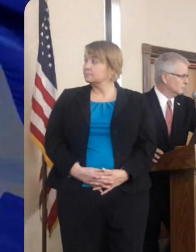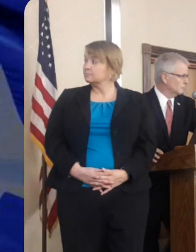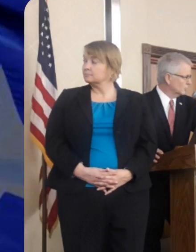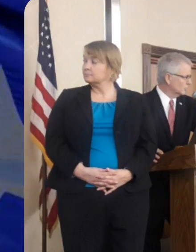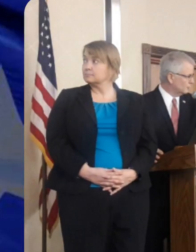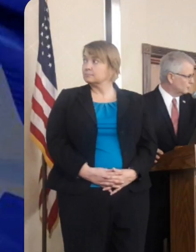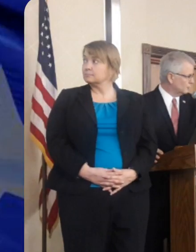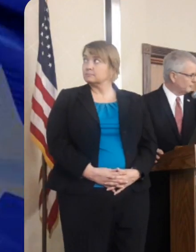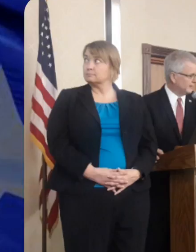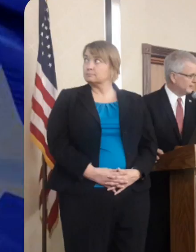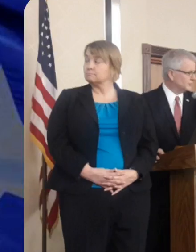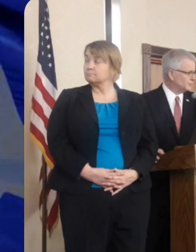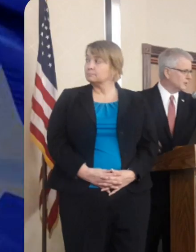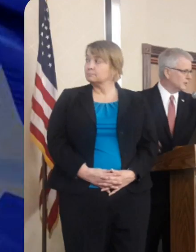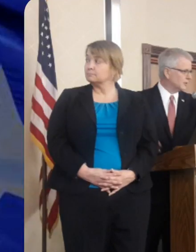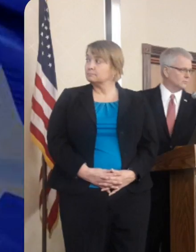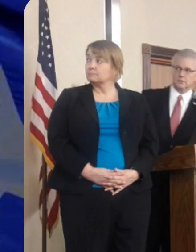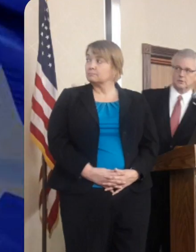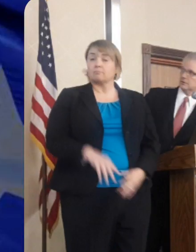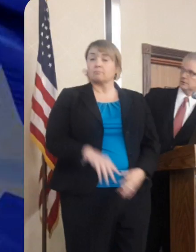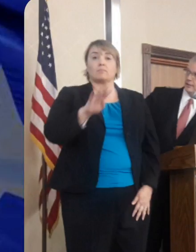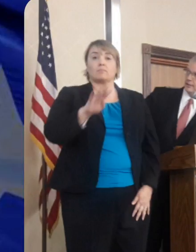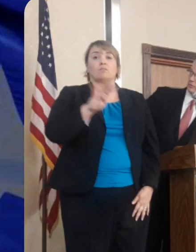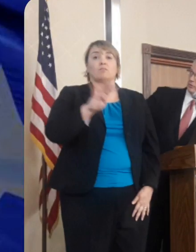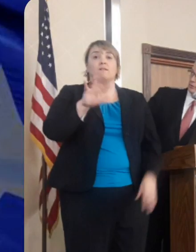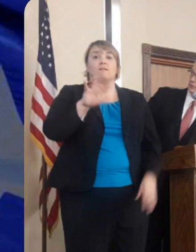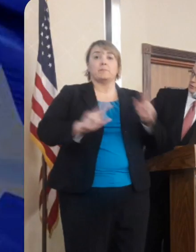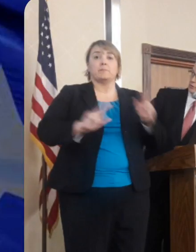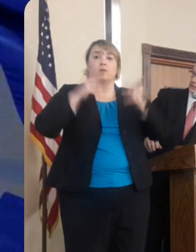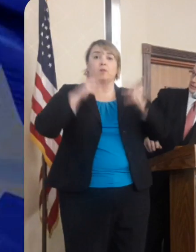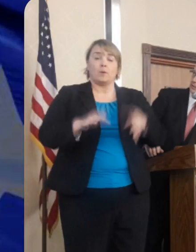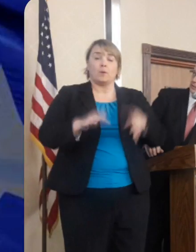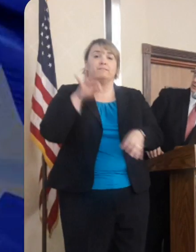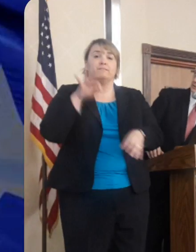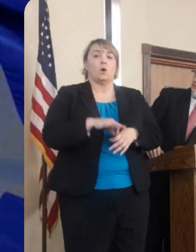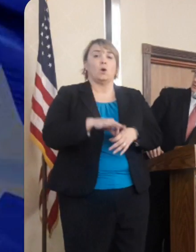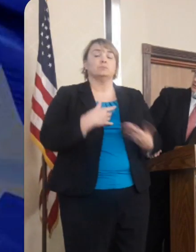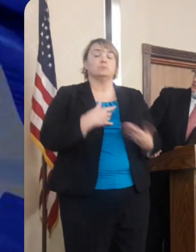We're at 45 so far, so we'll start showing who's missing.